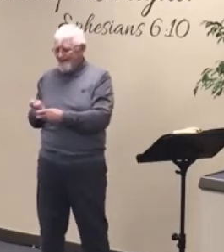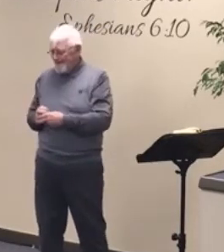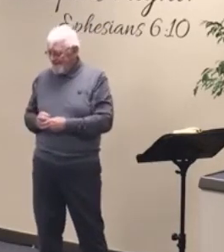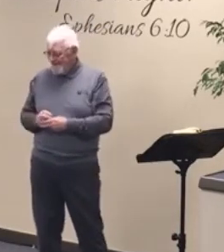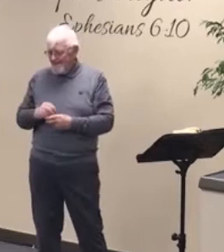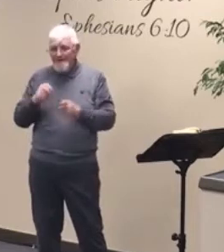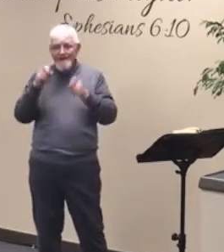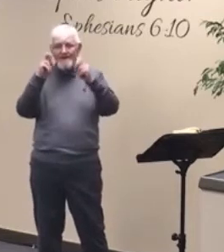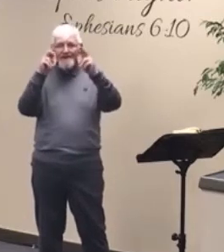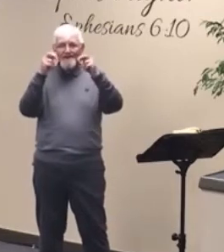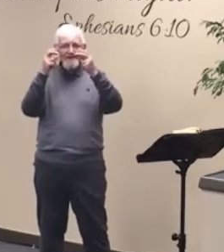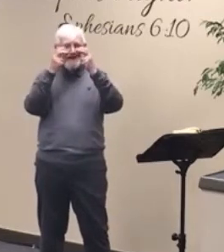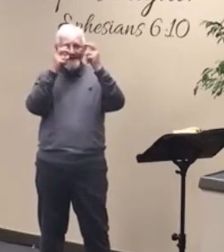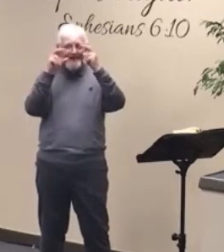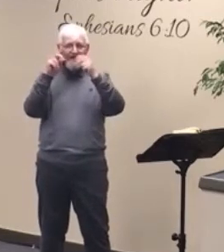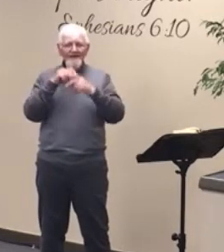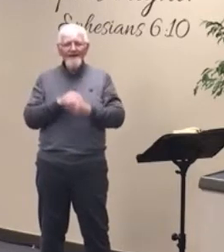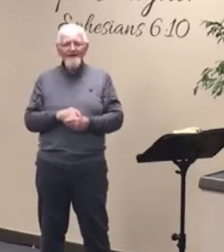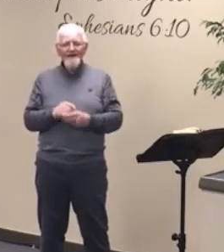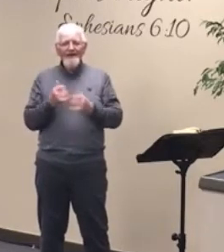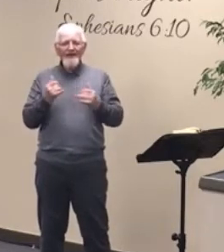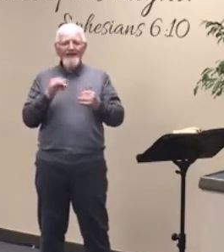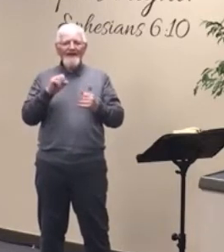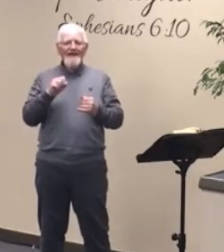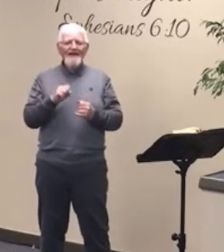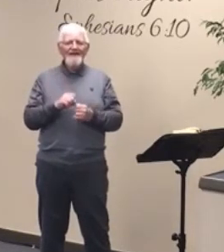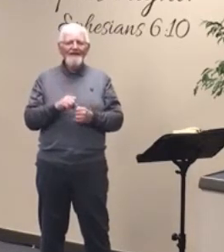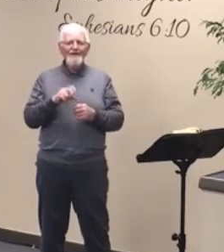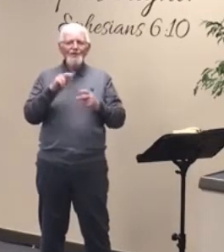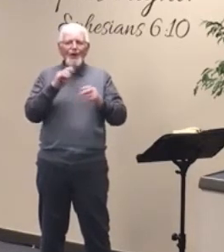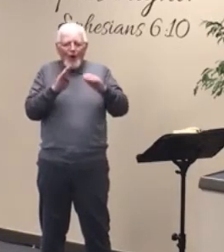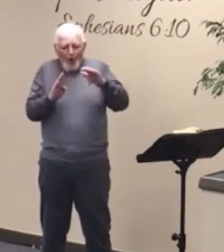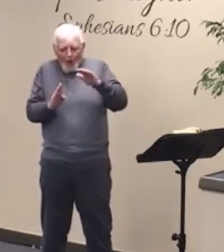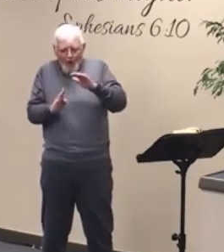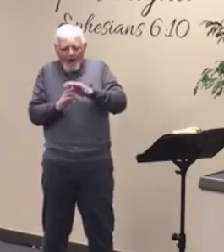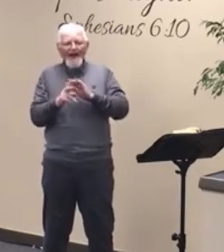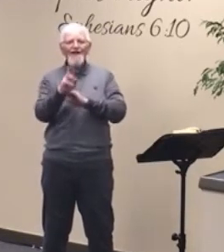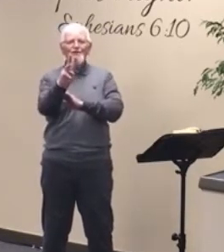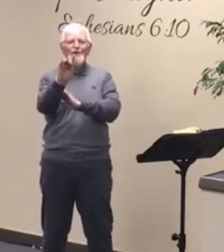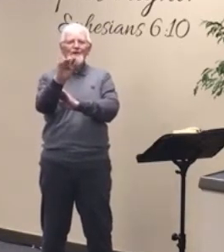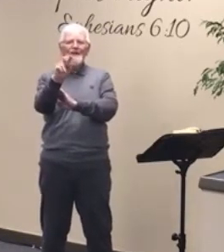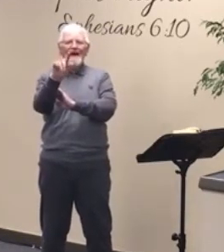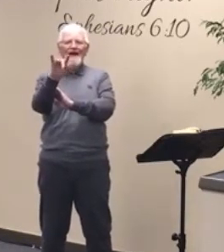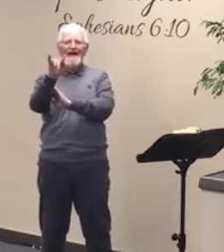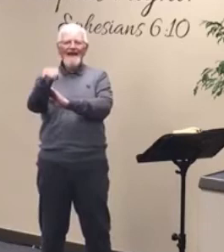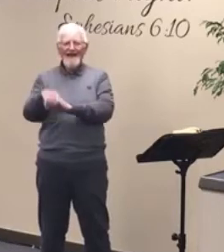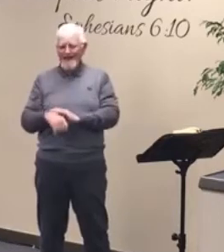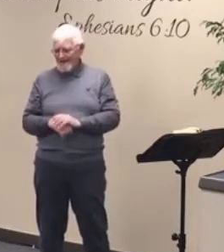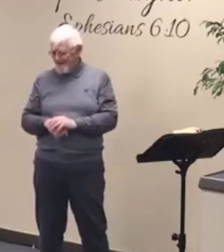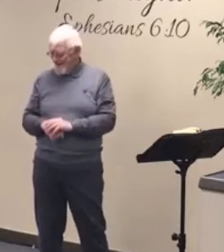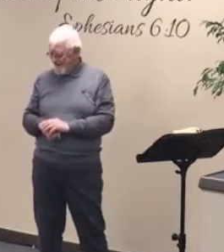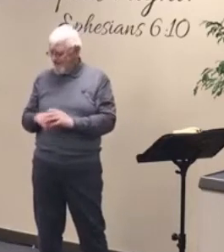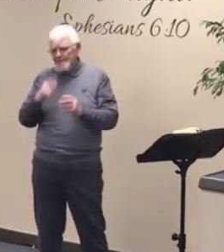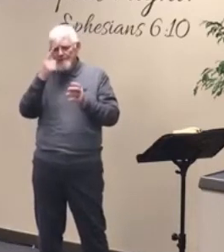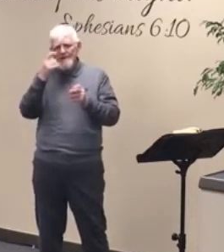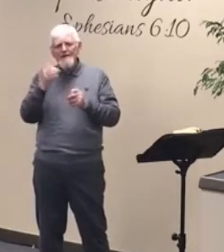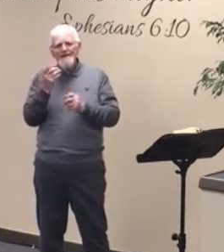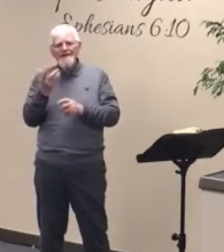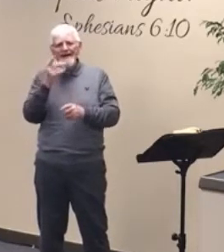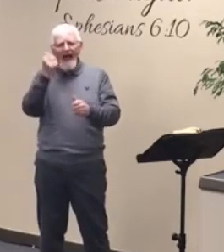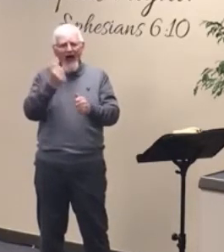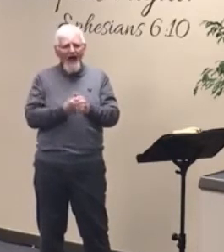at everybody around me, like, this is so humiliating. And then the thought occurred to me,